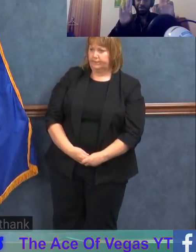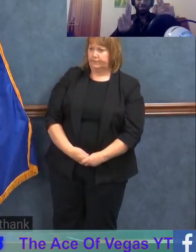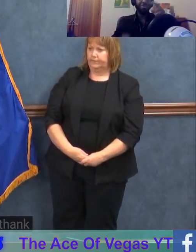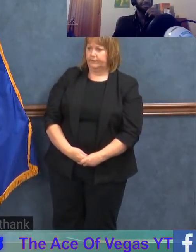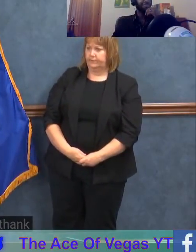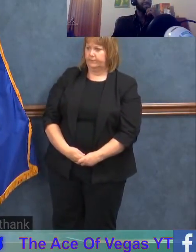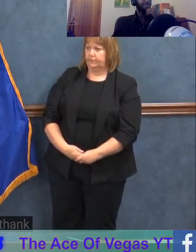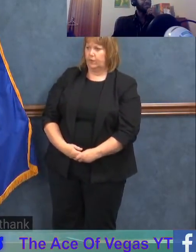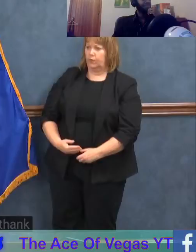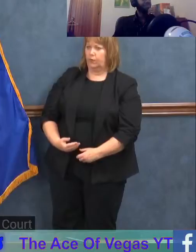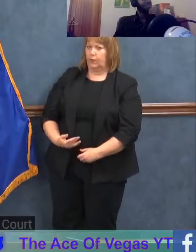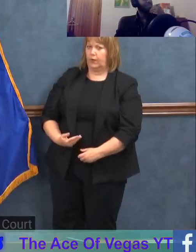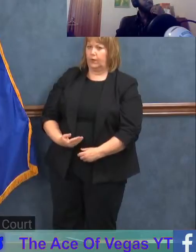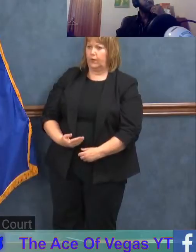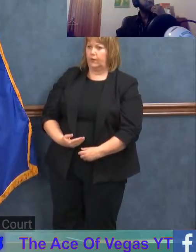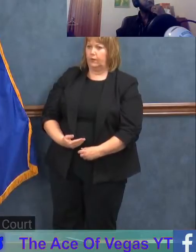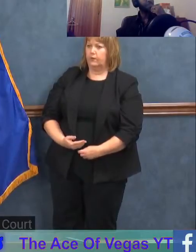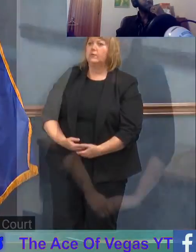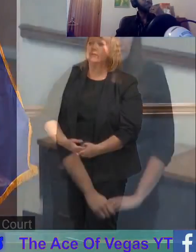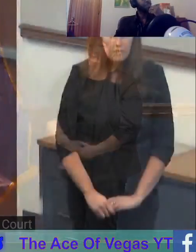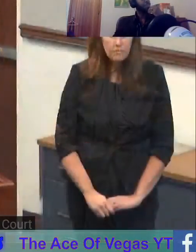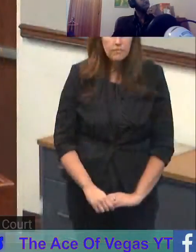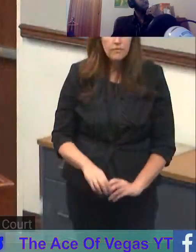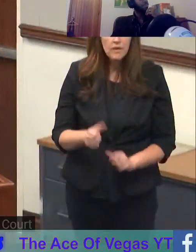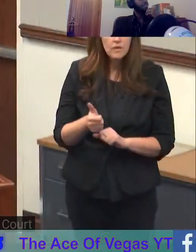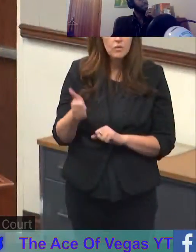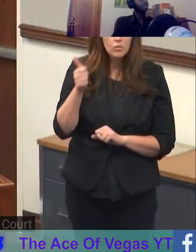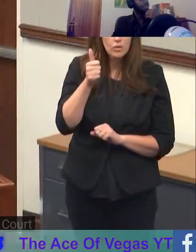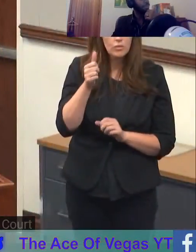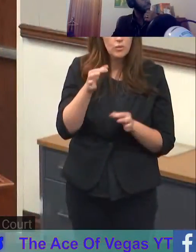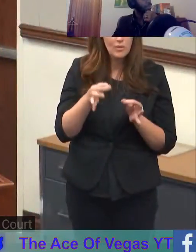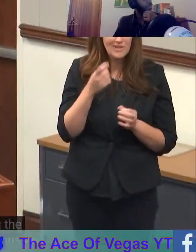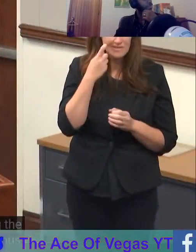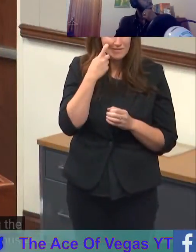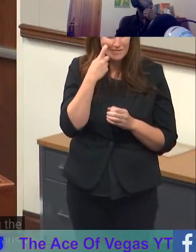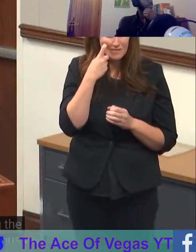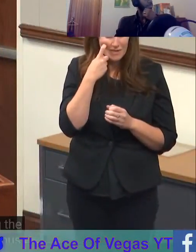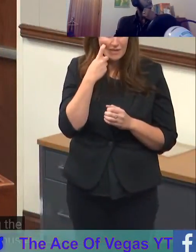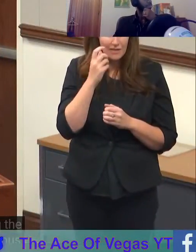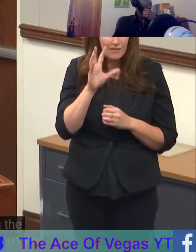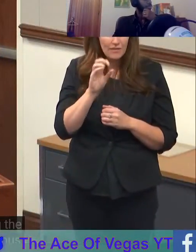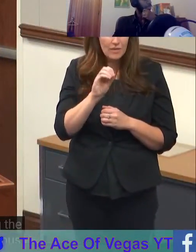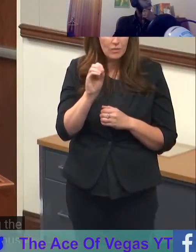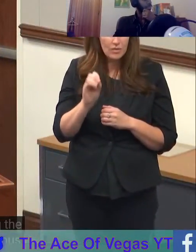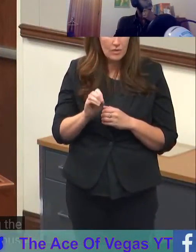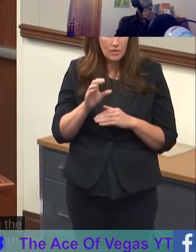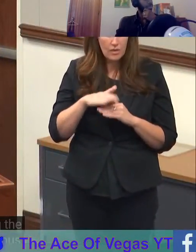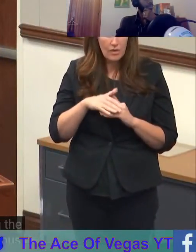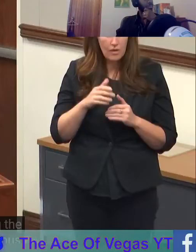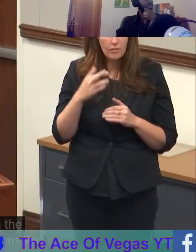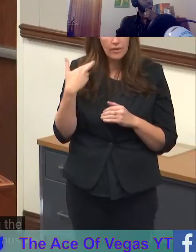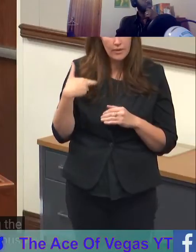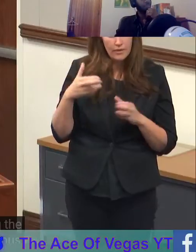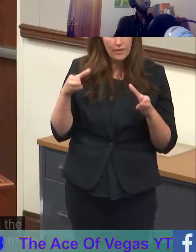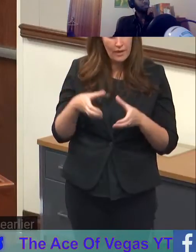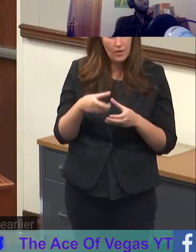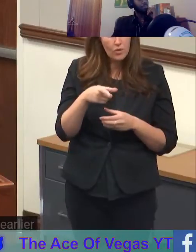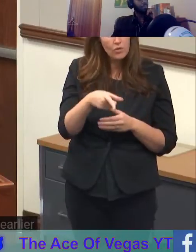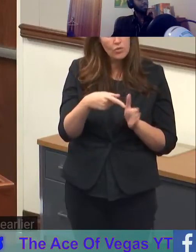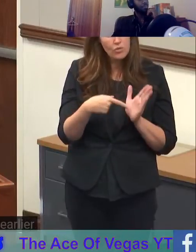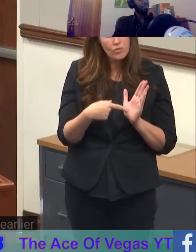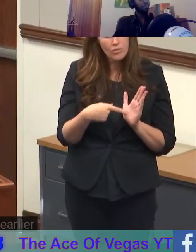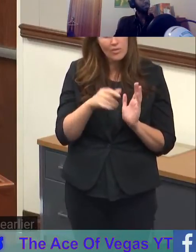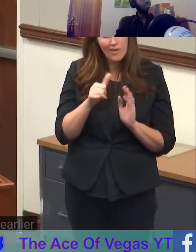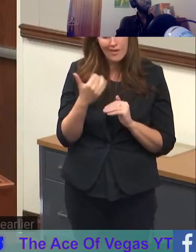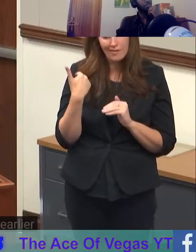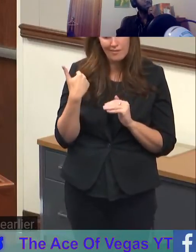Final. Hi, Governor. The Supreme Court narrowly upheld the state's policy regarding the 50-person cap on religious gatherings. You indicated early